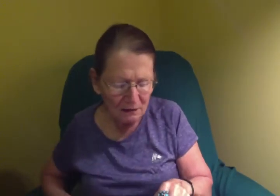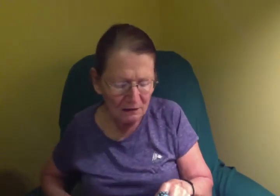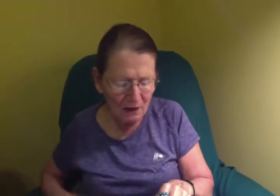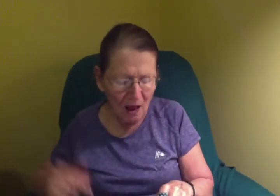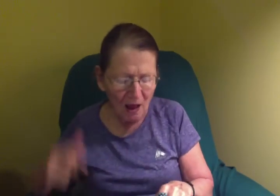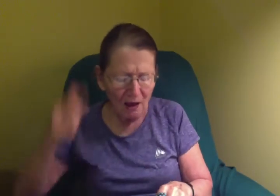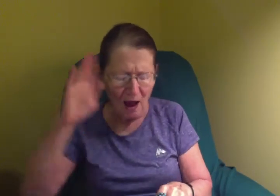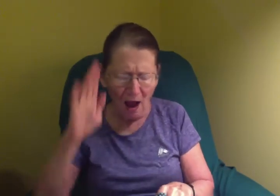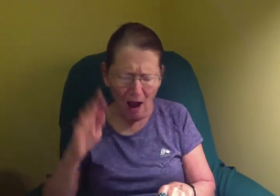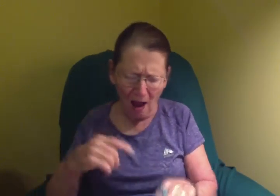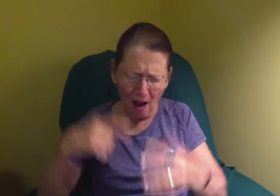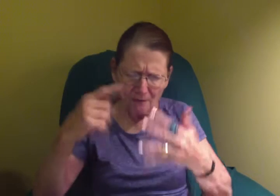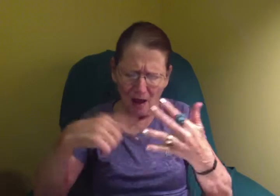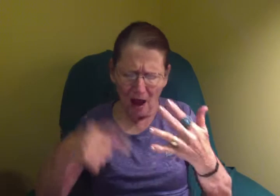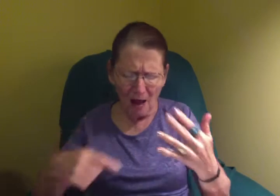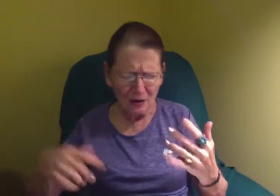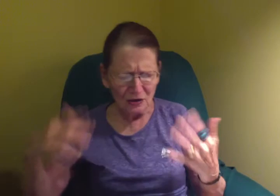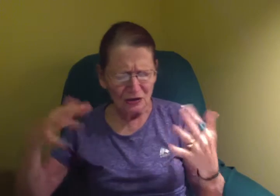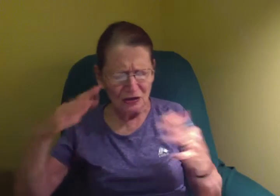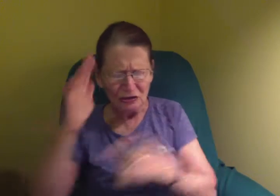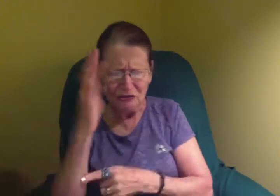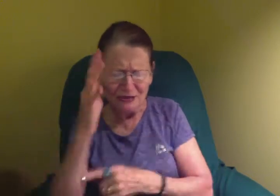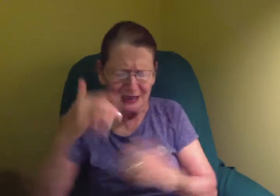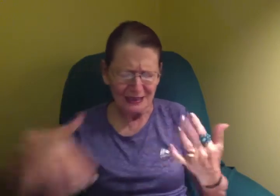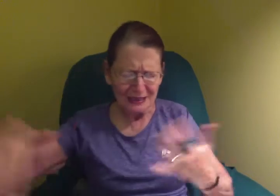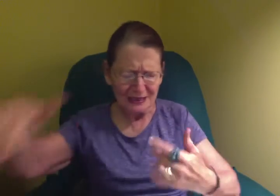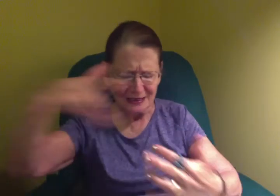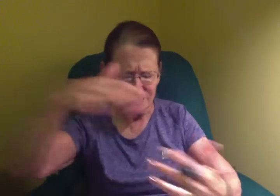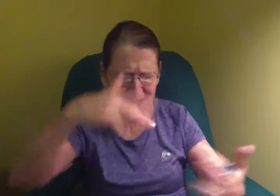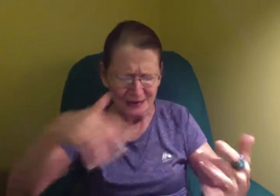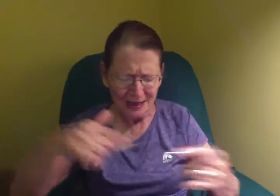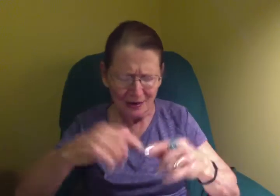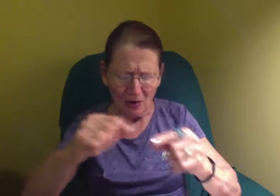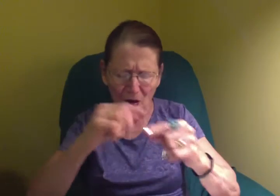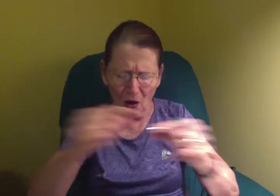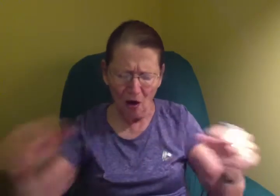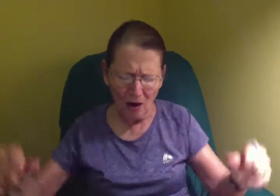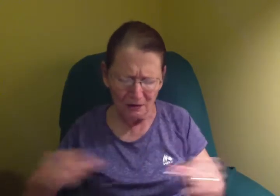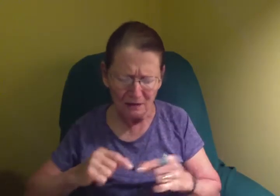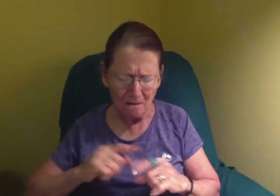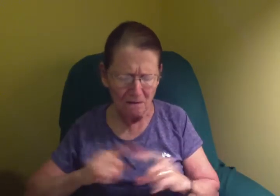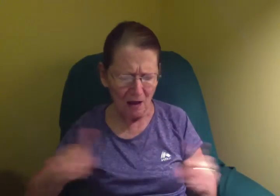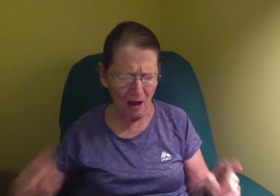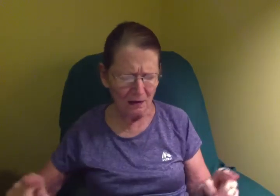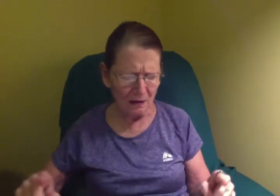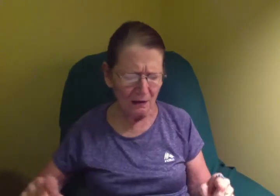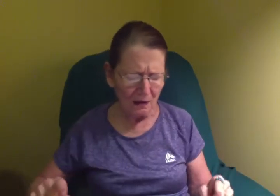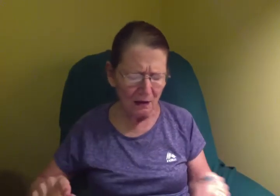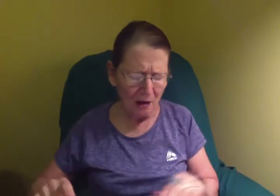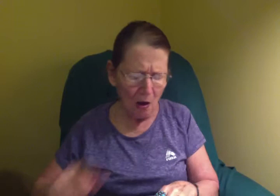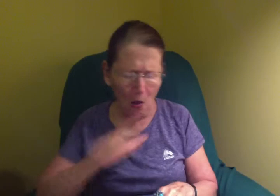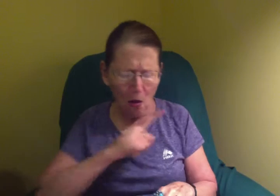I think that I think